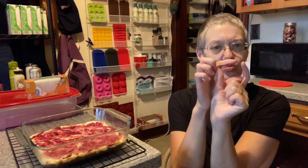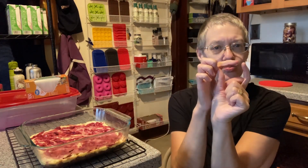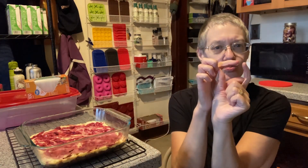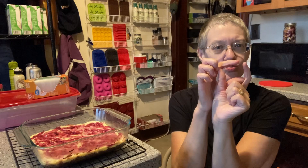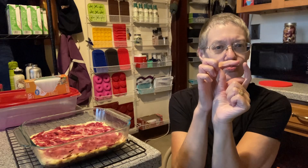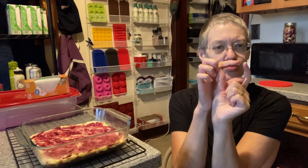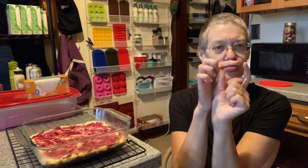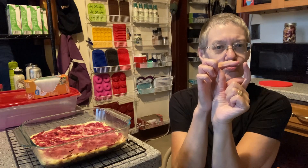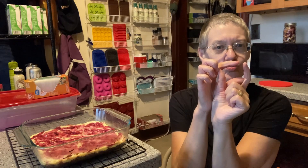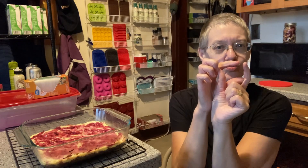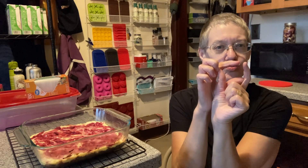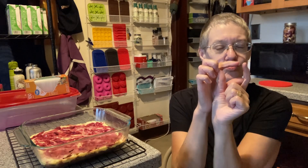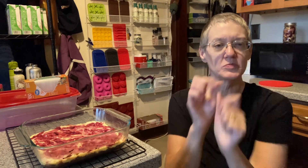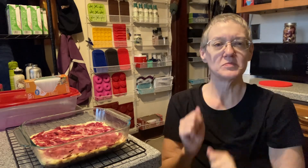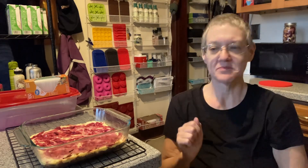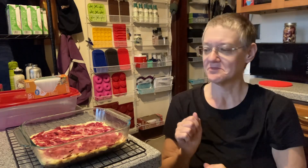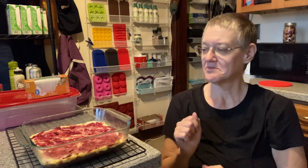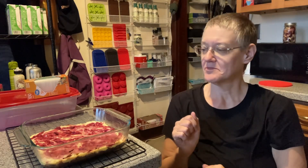more, bite size.